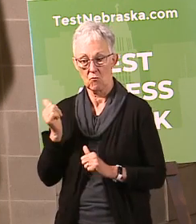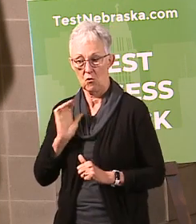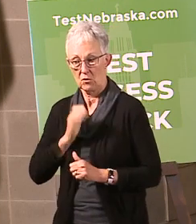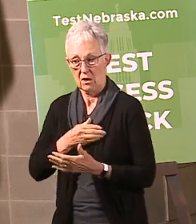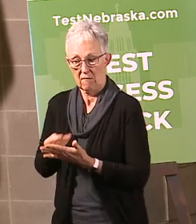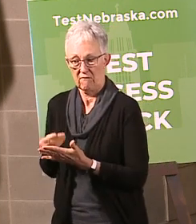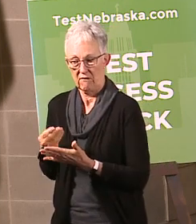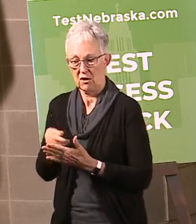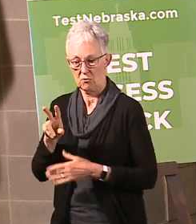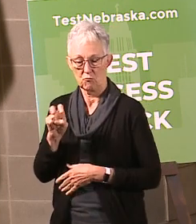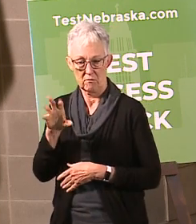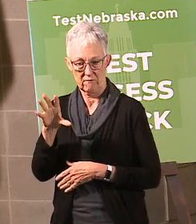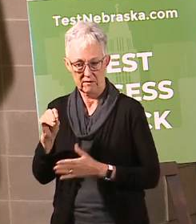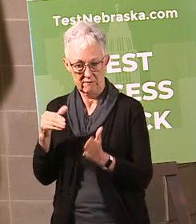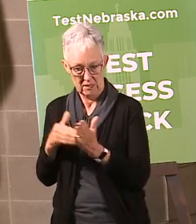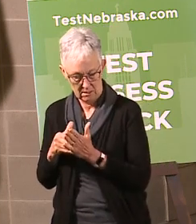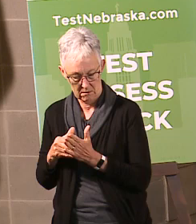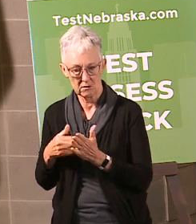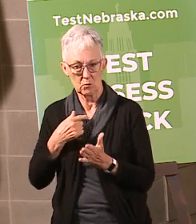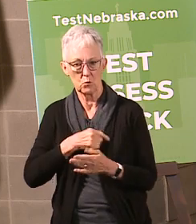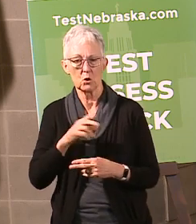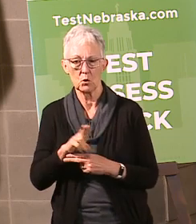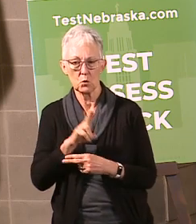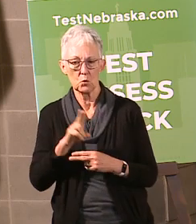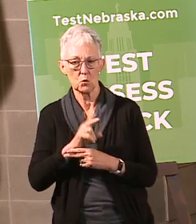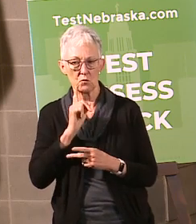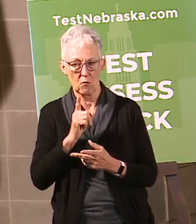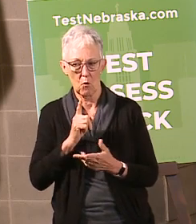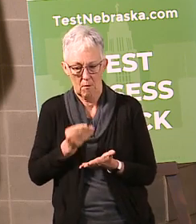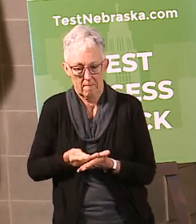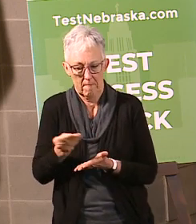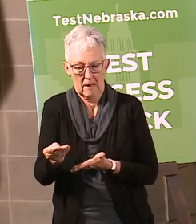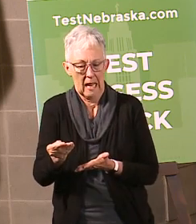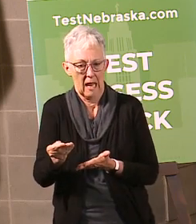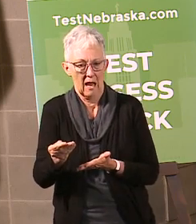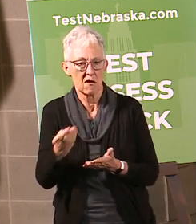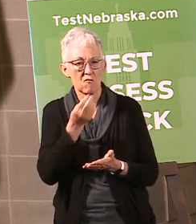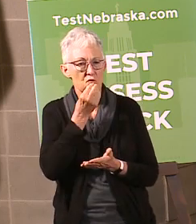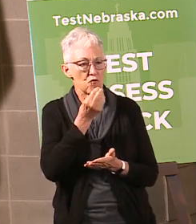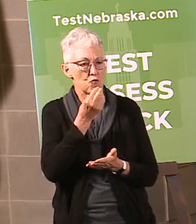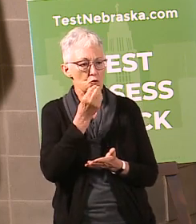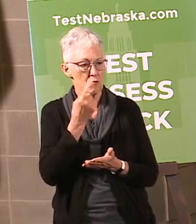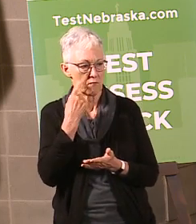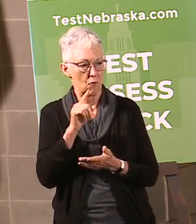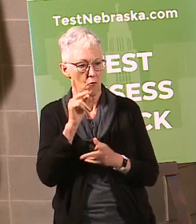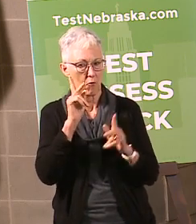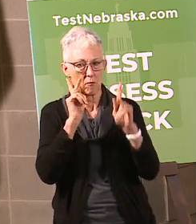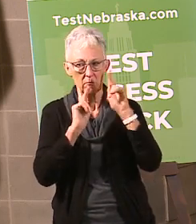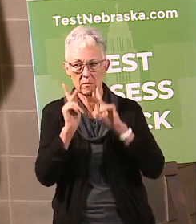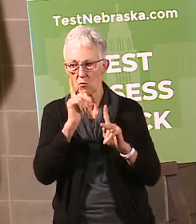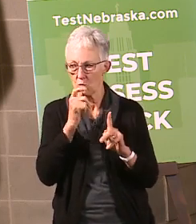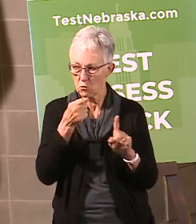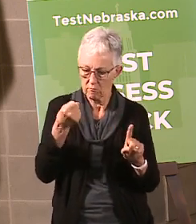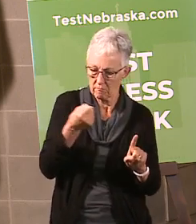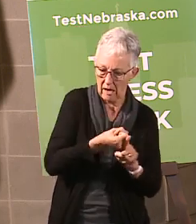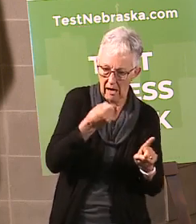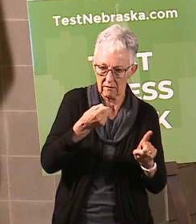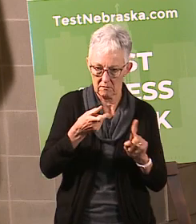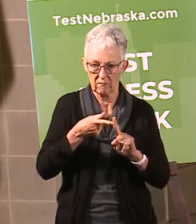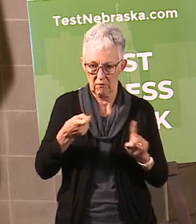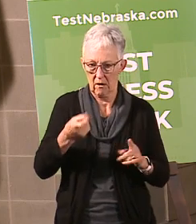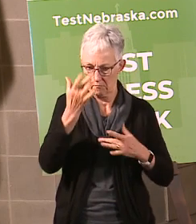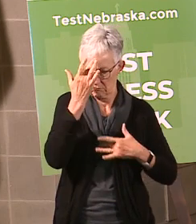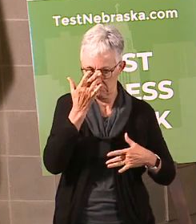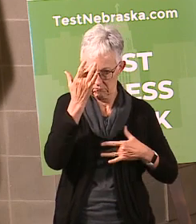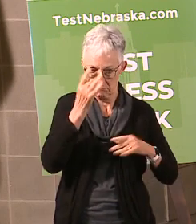emergency food assistance in areas that we're experiencing as hot spots for virus outbreak. And because of the flexibility that this